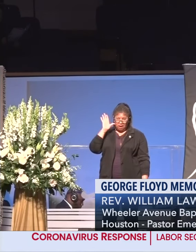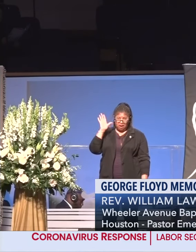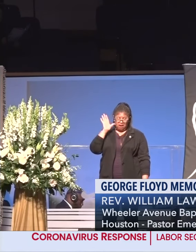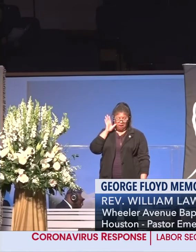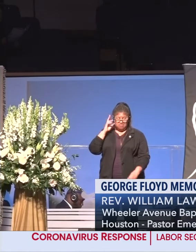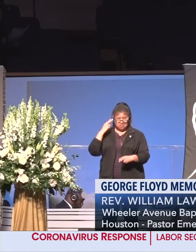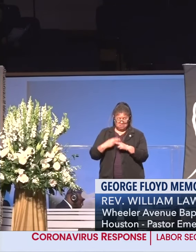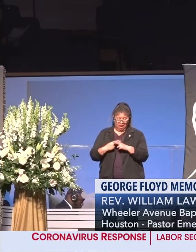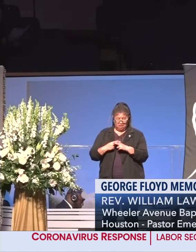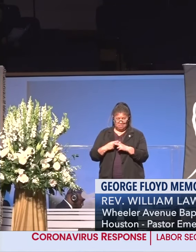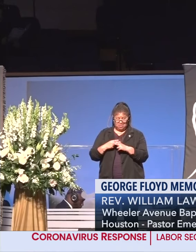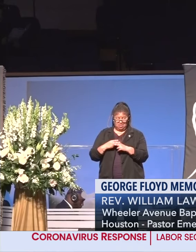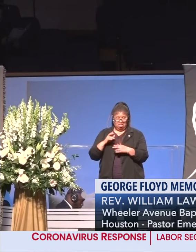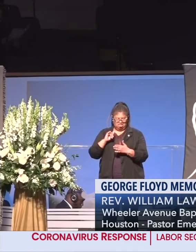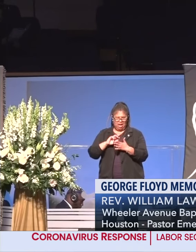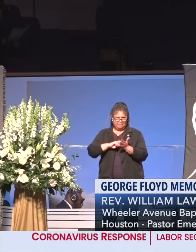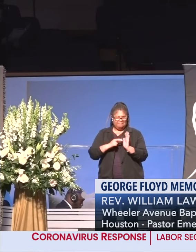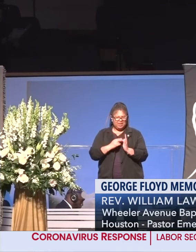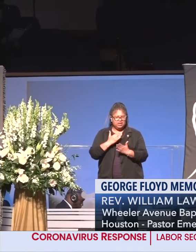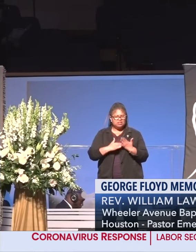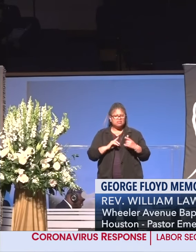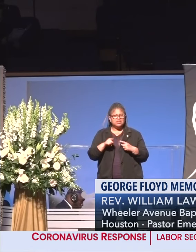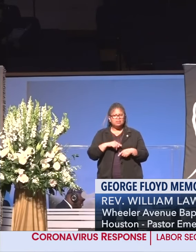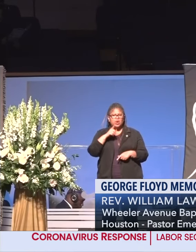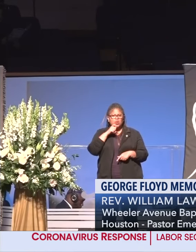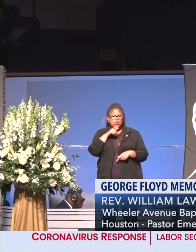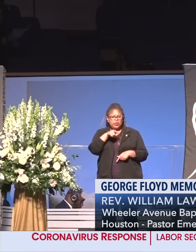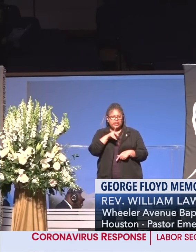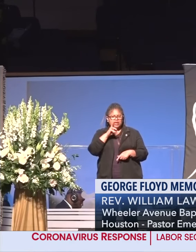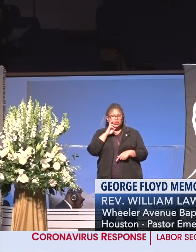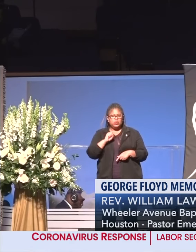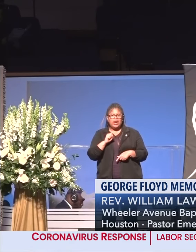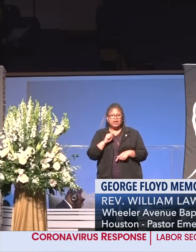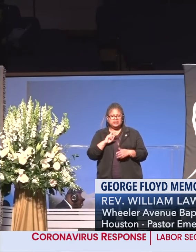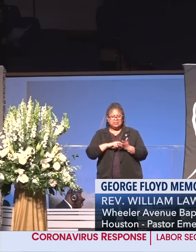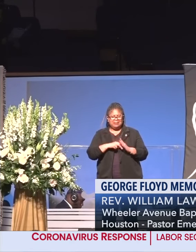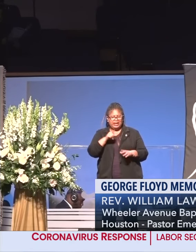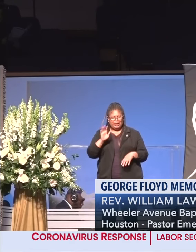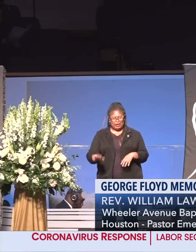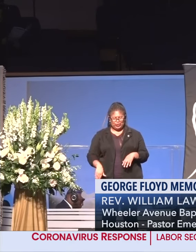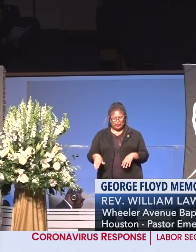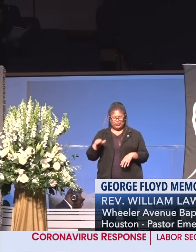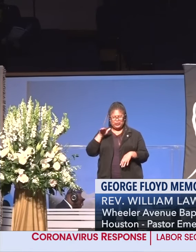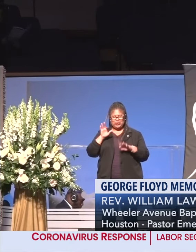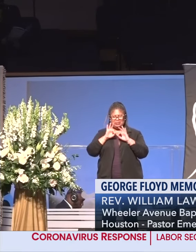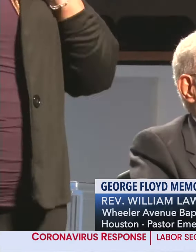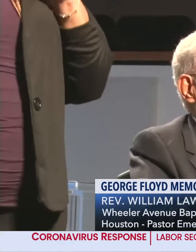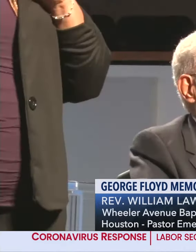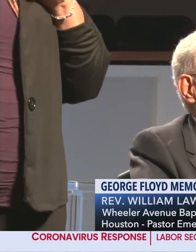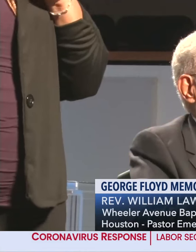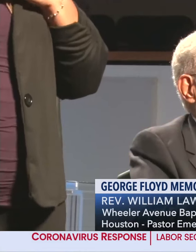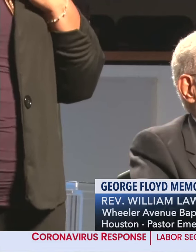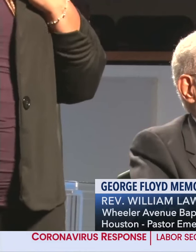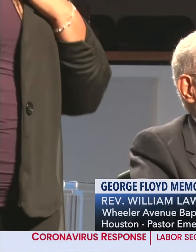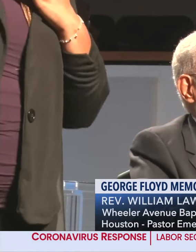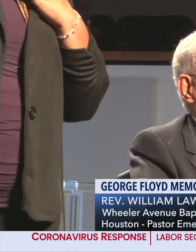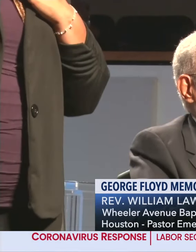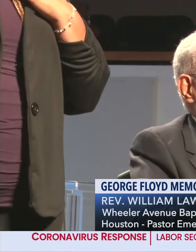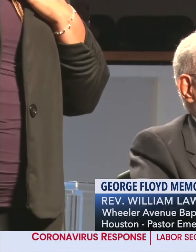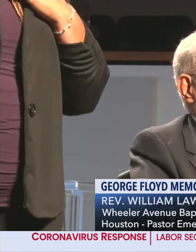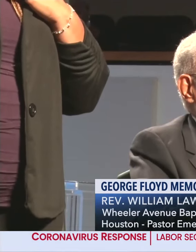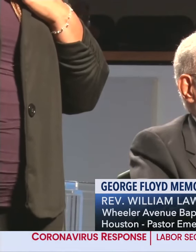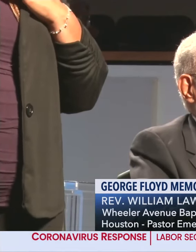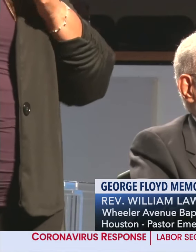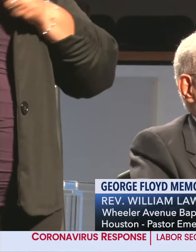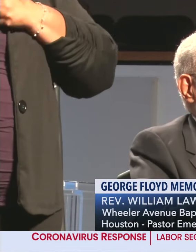And that means something about who he was. He came up in a family that was close and that